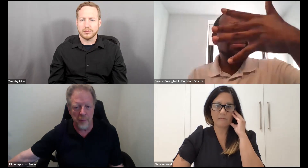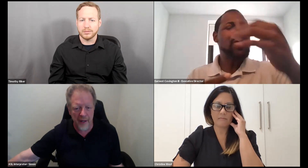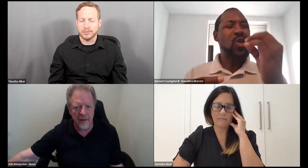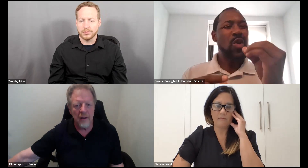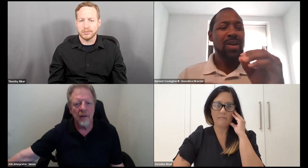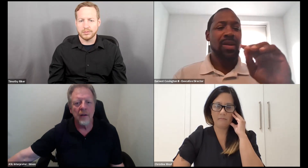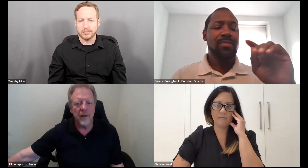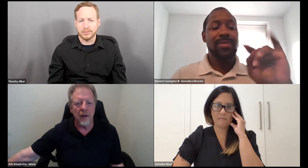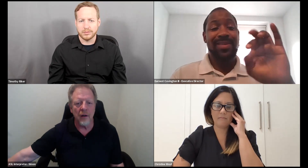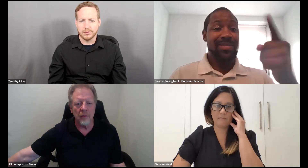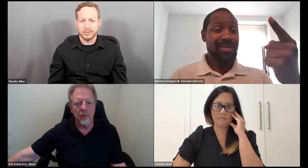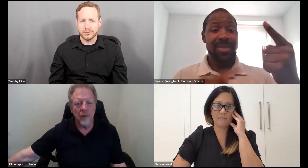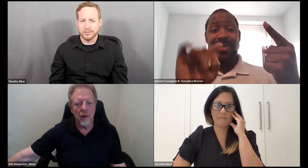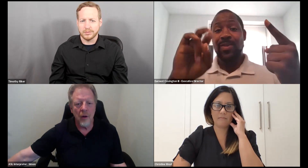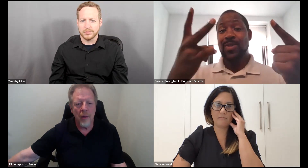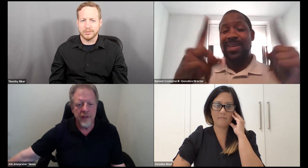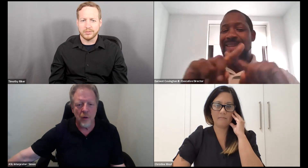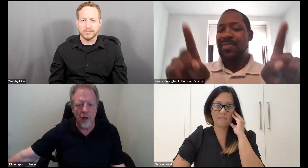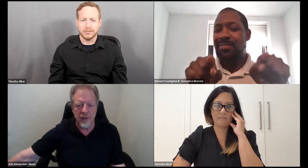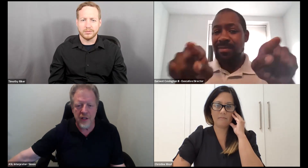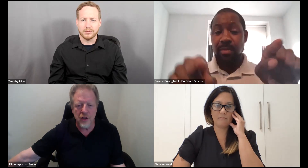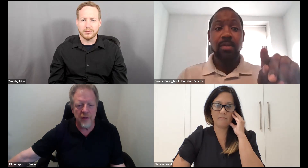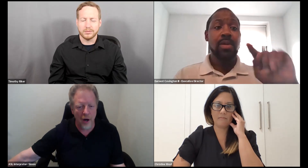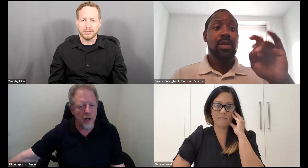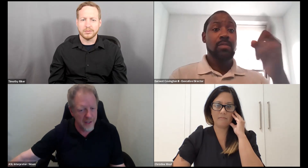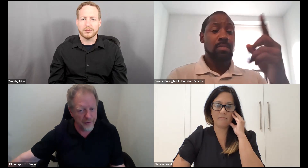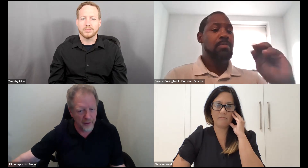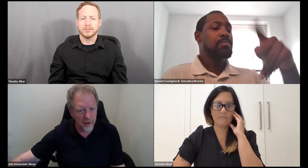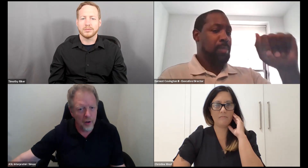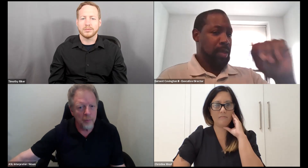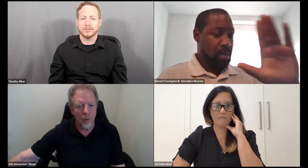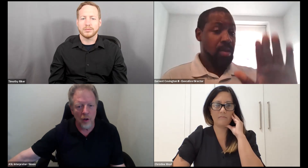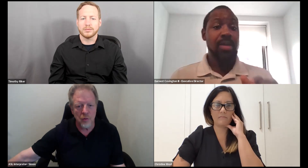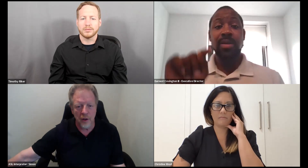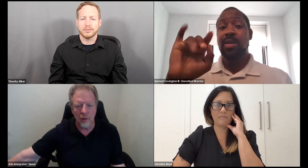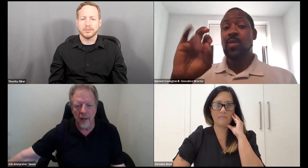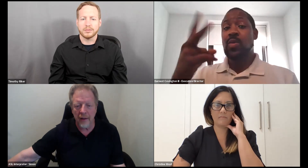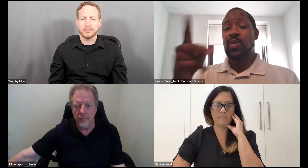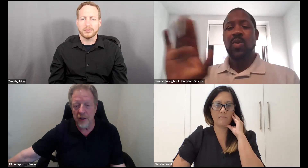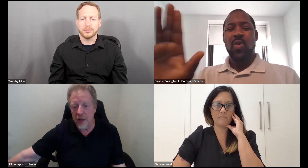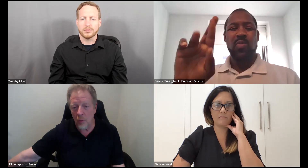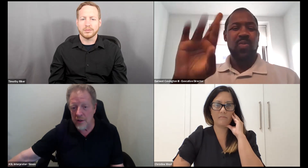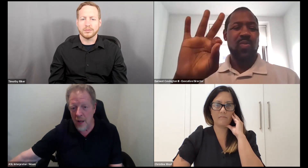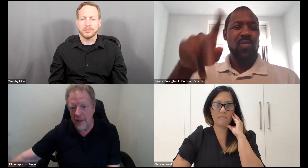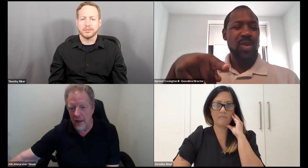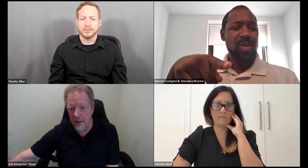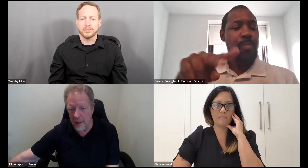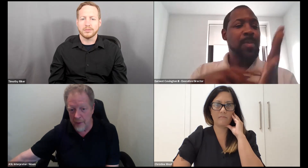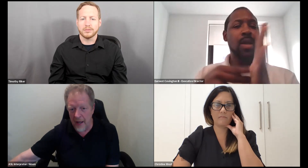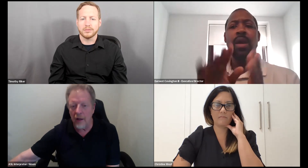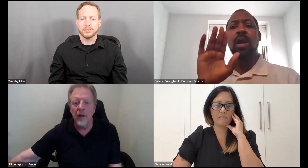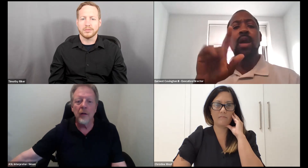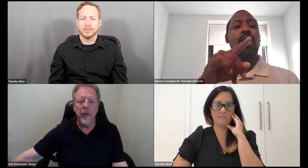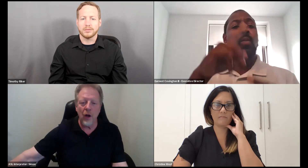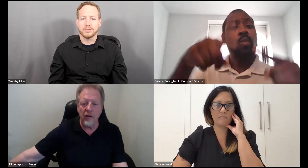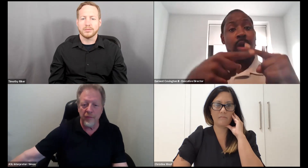and their bid, you know, tier 1 and tier 2, they are different. But once, you know, because tier 1 is obligated under the